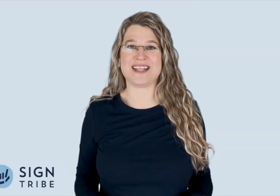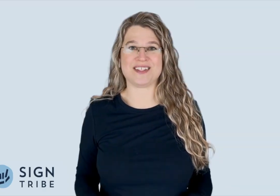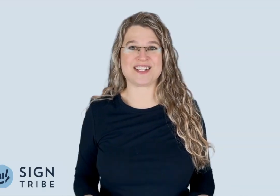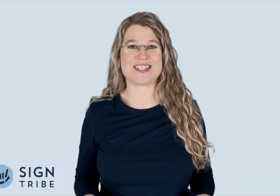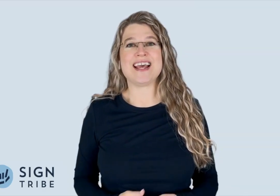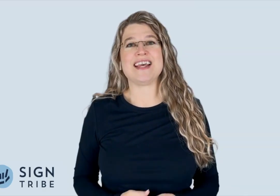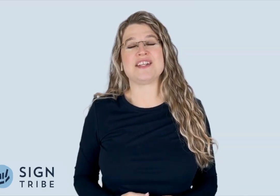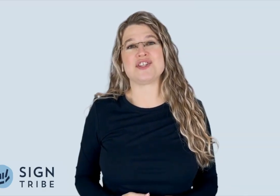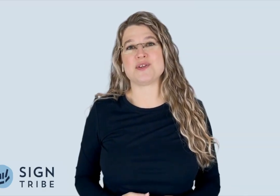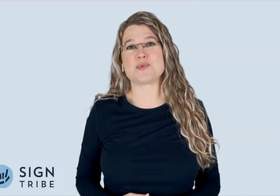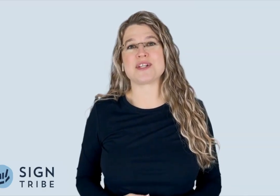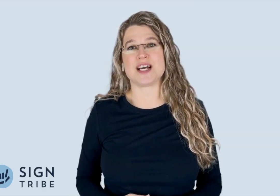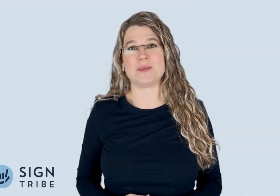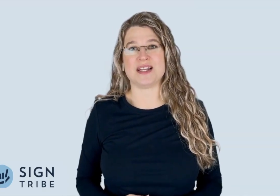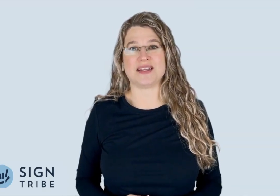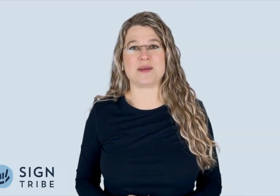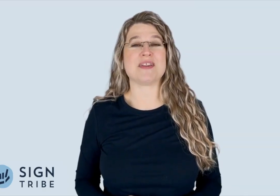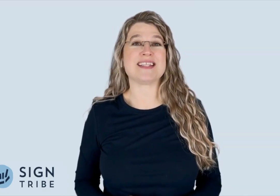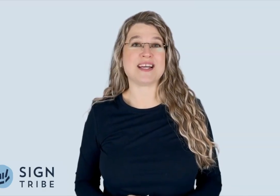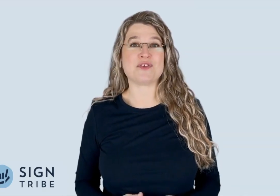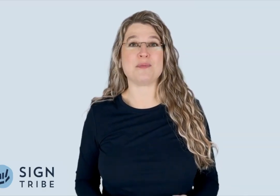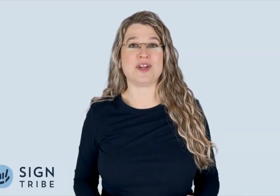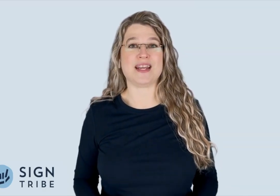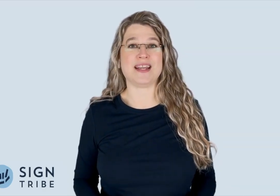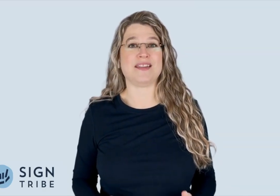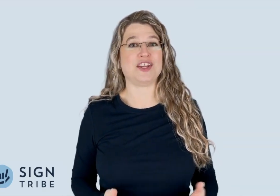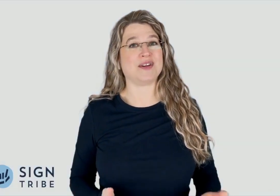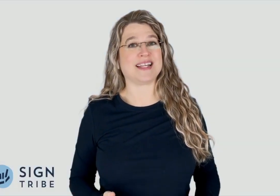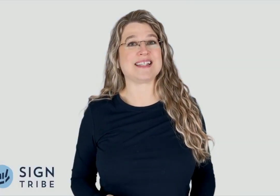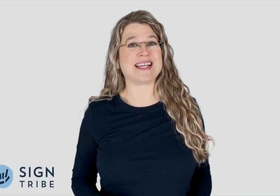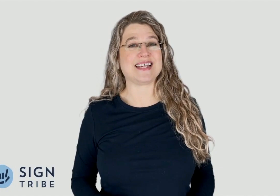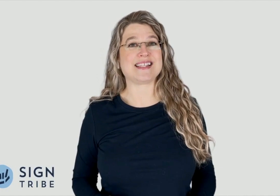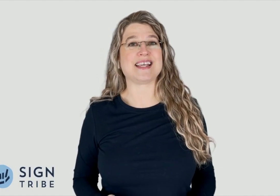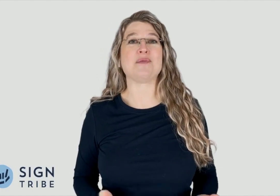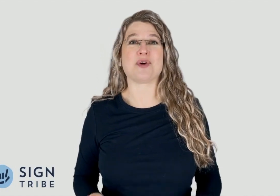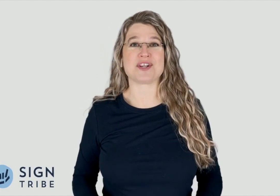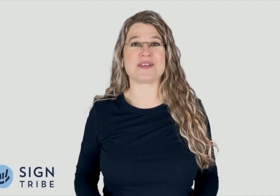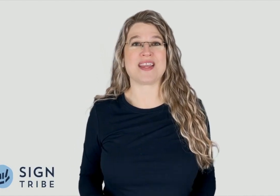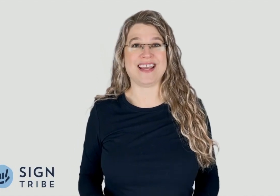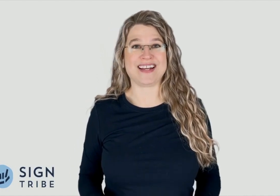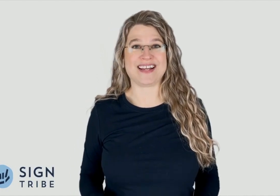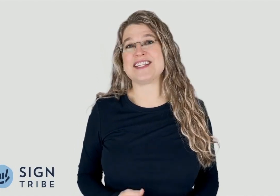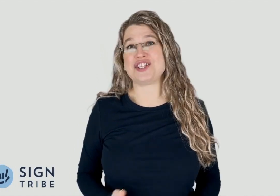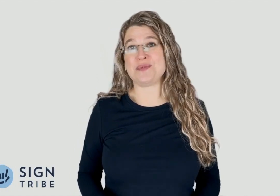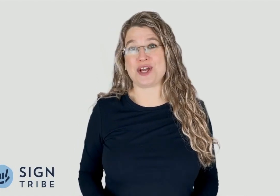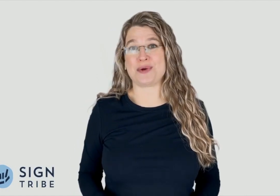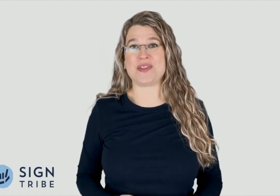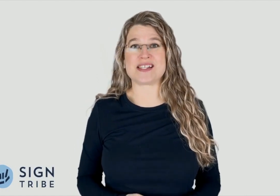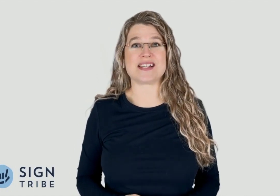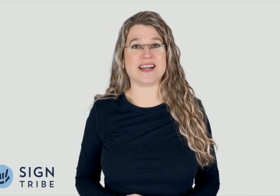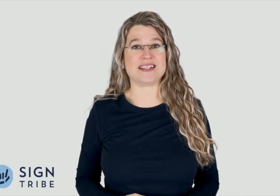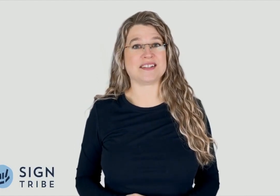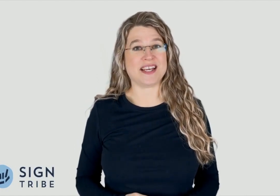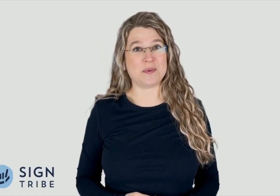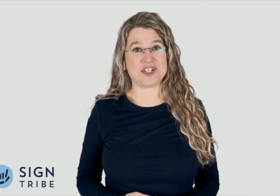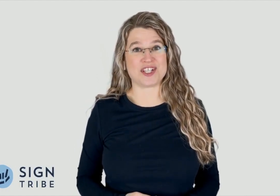English. It is used predominantly by the deaf community in the United States and parts of Canada. Did you know that signed languages